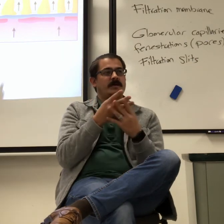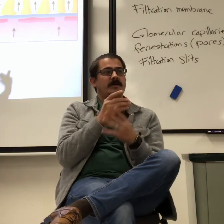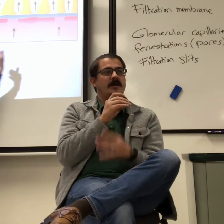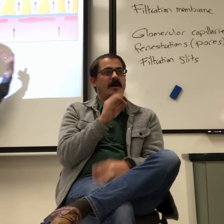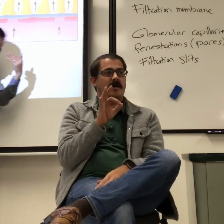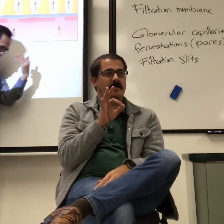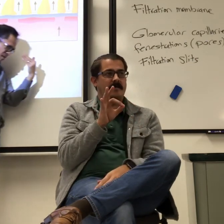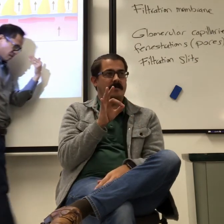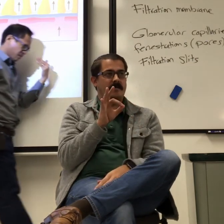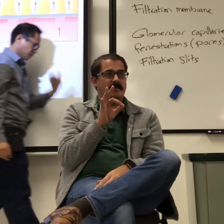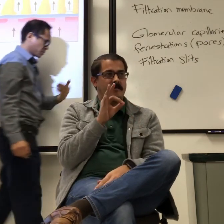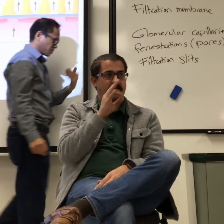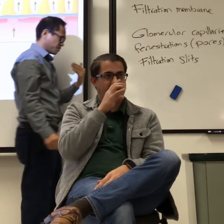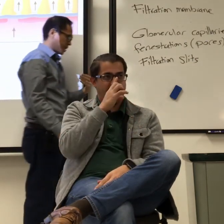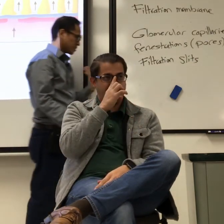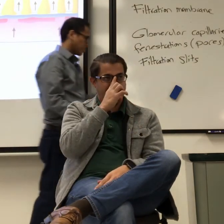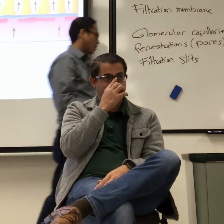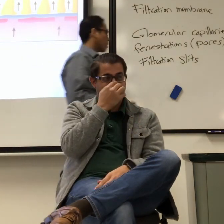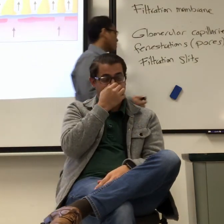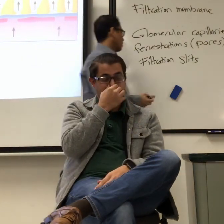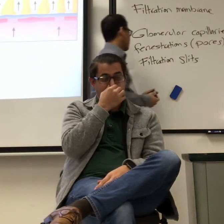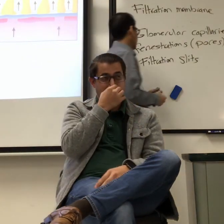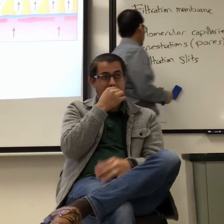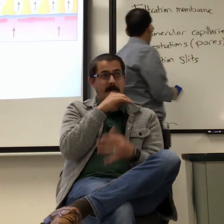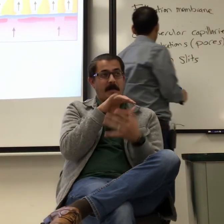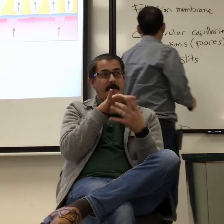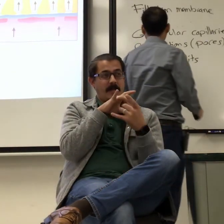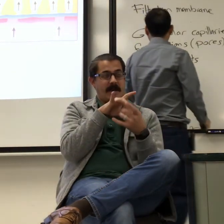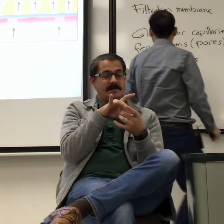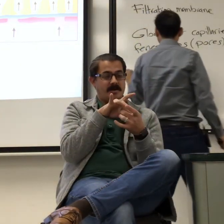this, it filters based upon